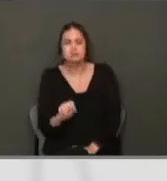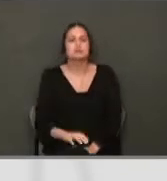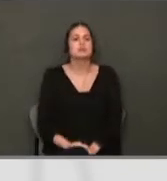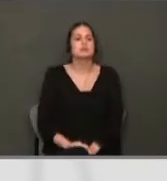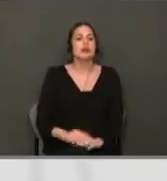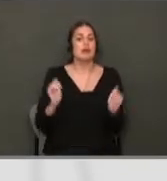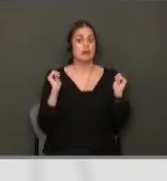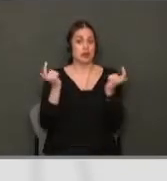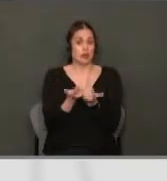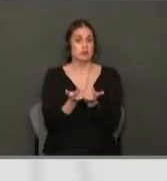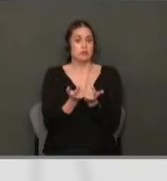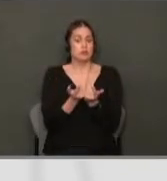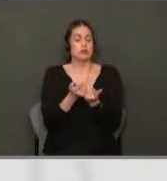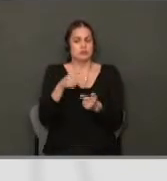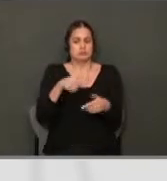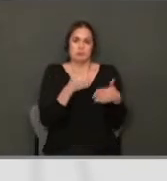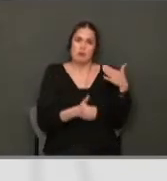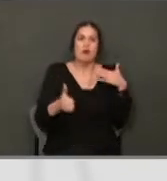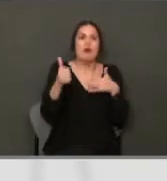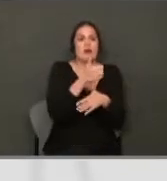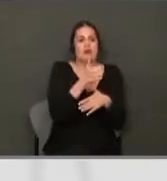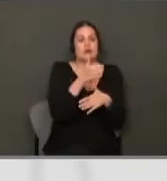years has made this a priority,